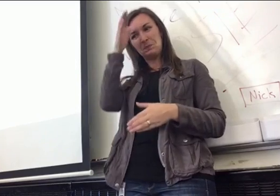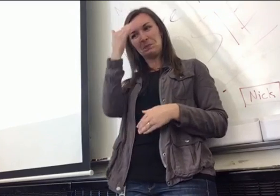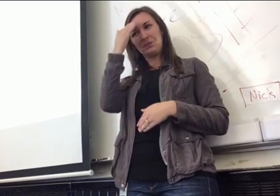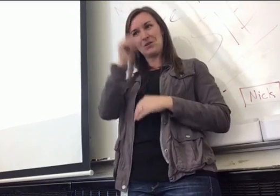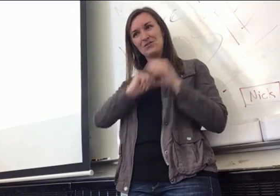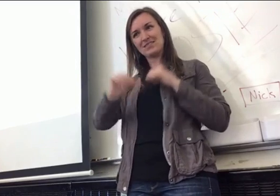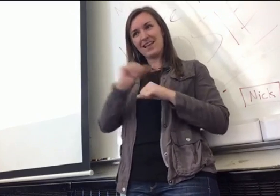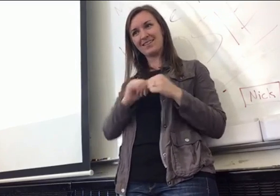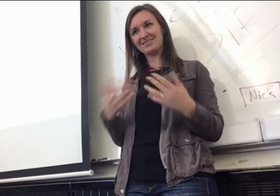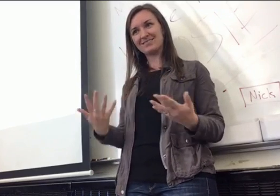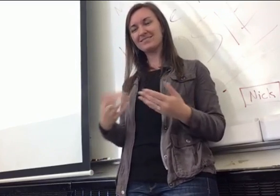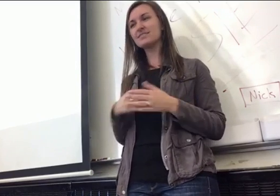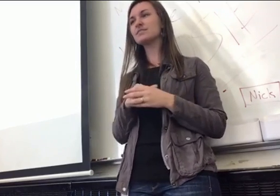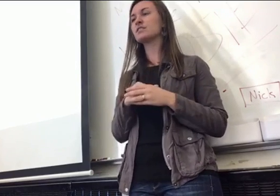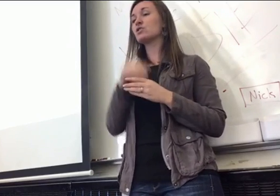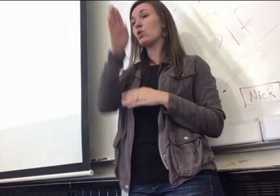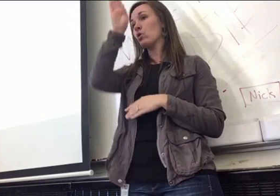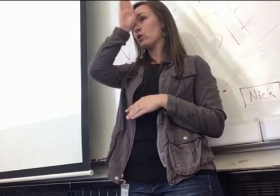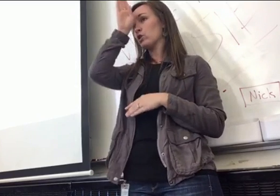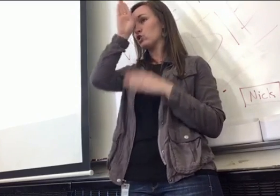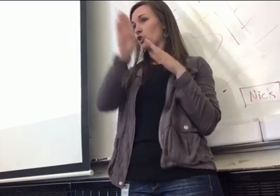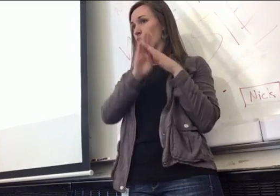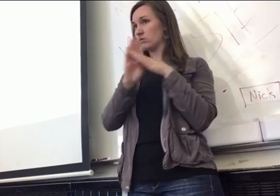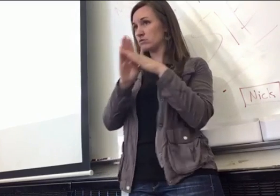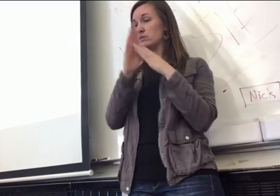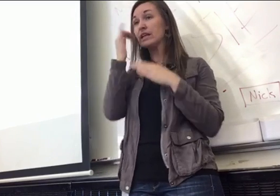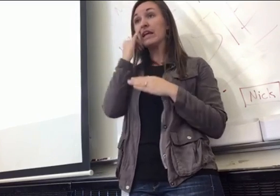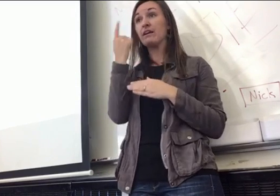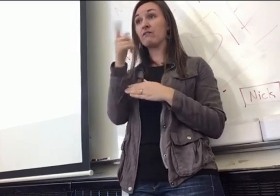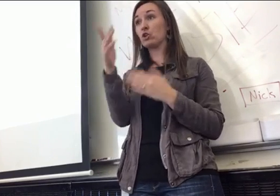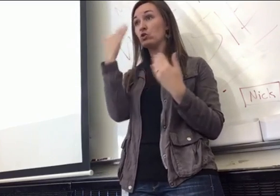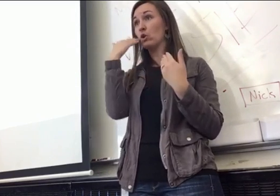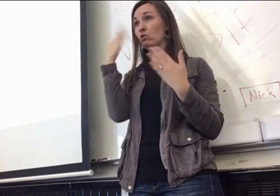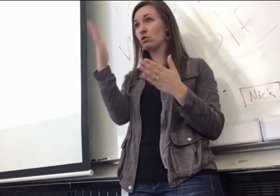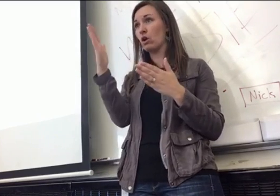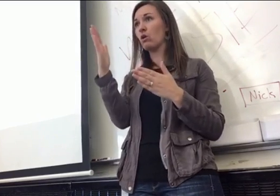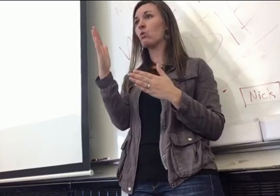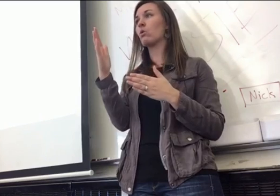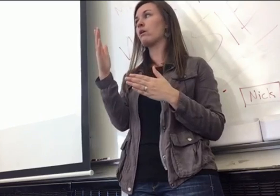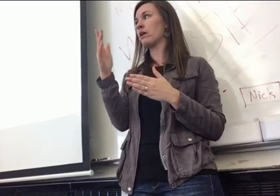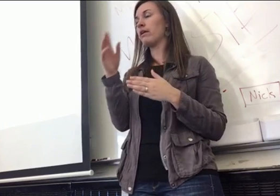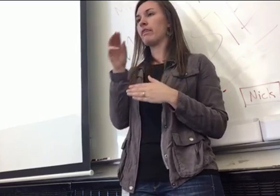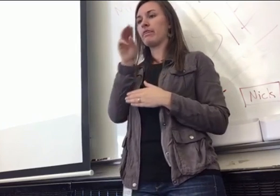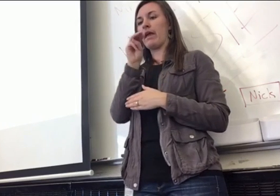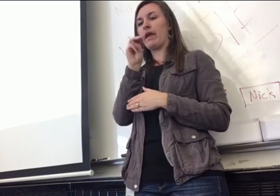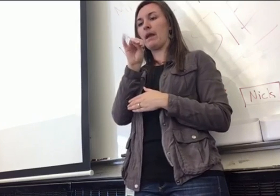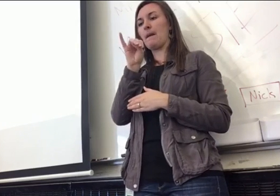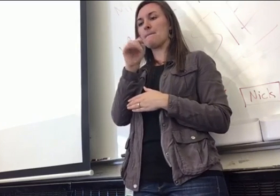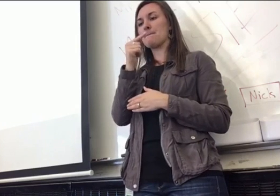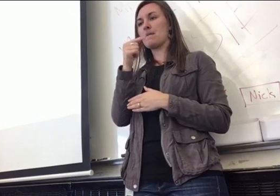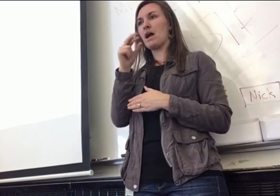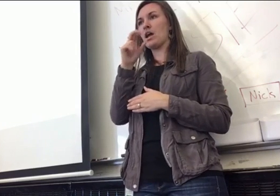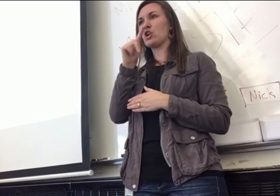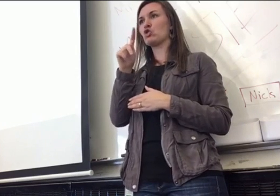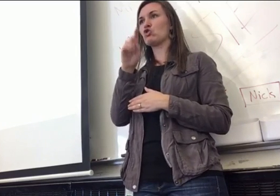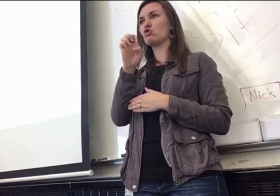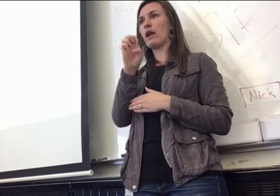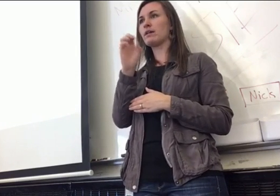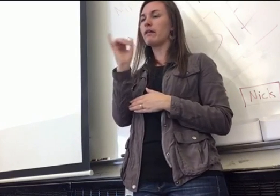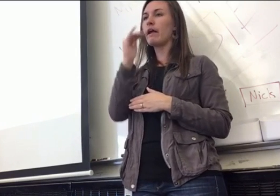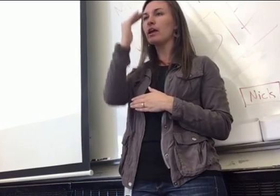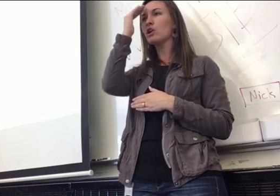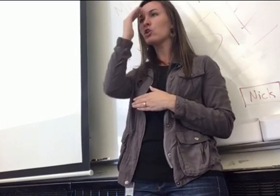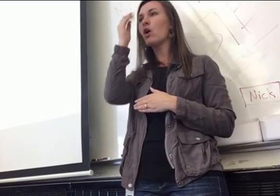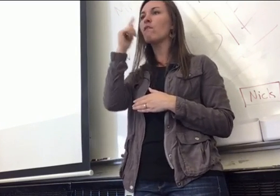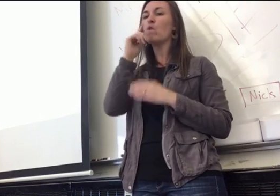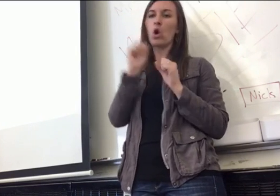Okay. So sharks, if you don't know, things migrate back and forth, right? Like fly south for the winter or